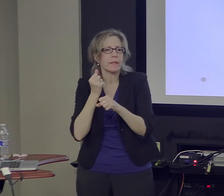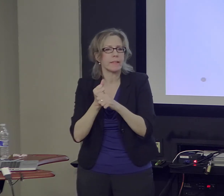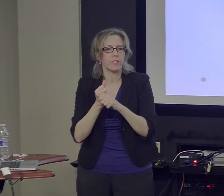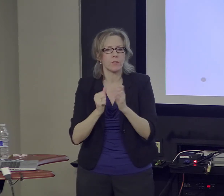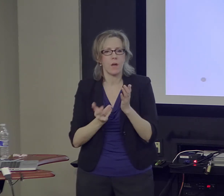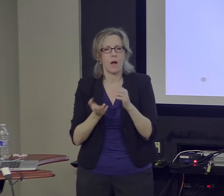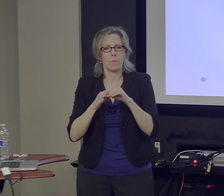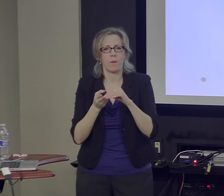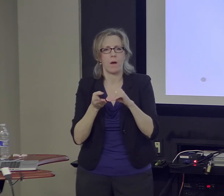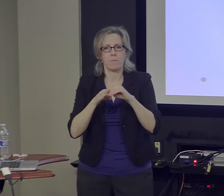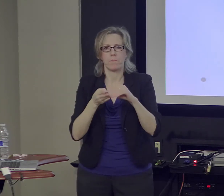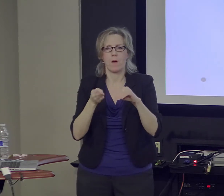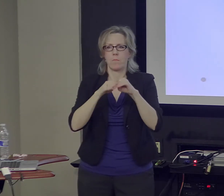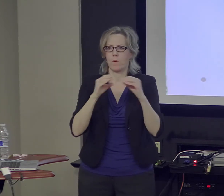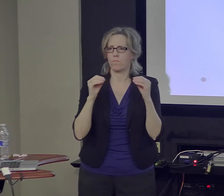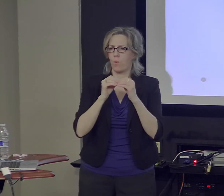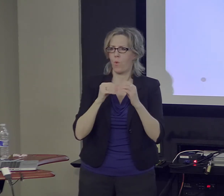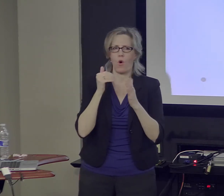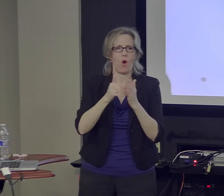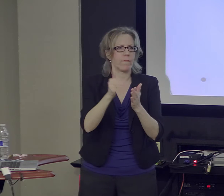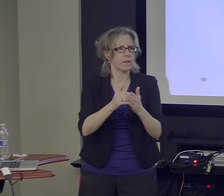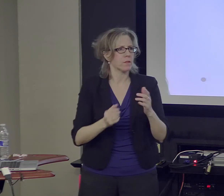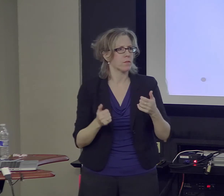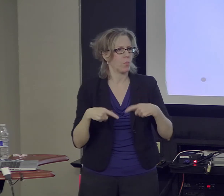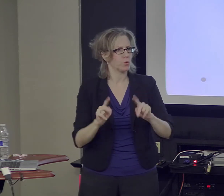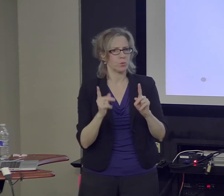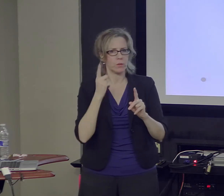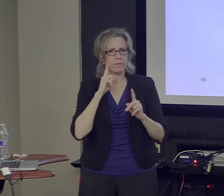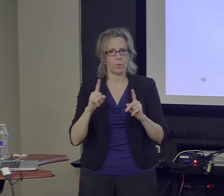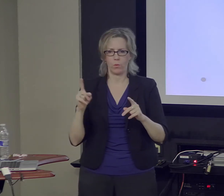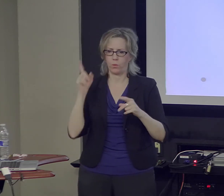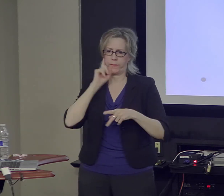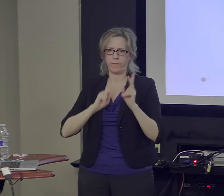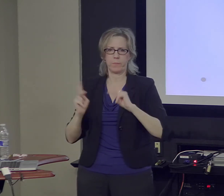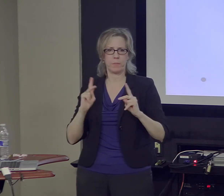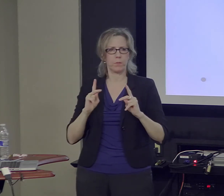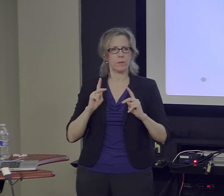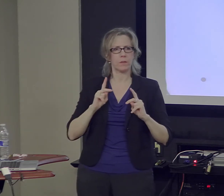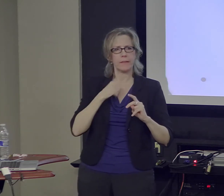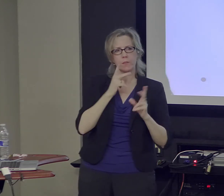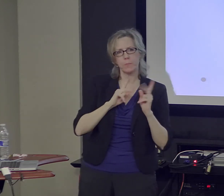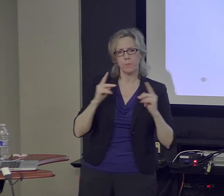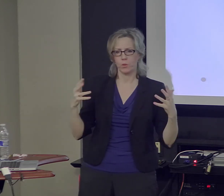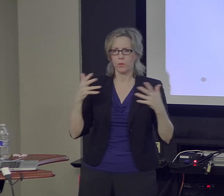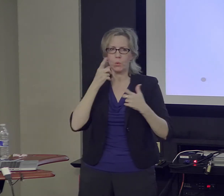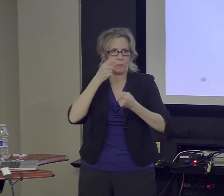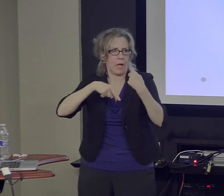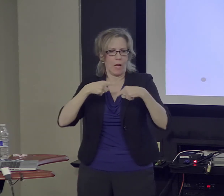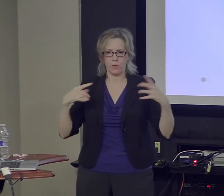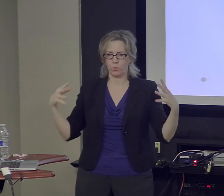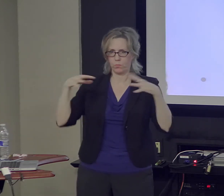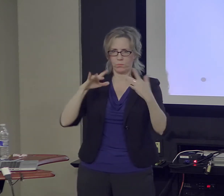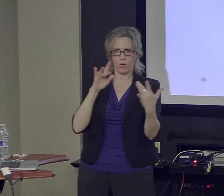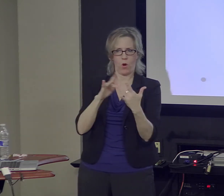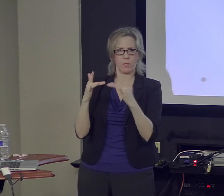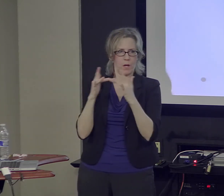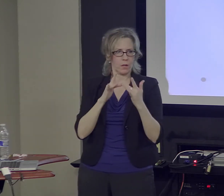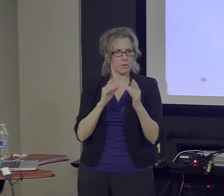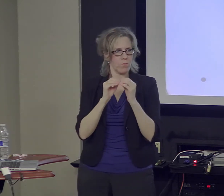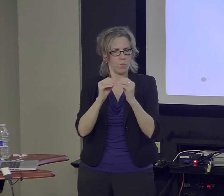So I looked at every 3 years and the increasing number of opportunities for deaf people to come